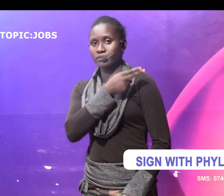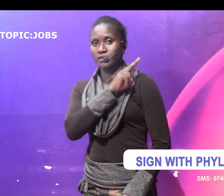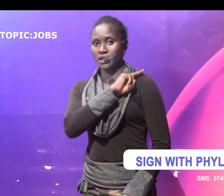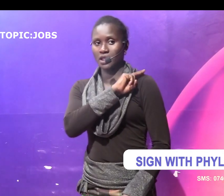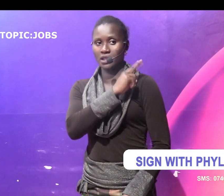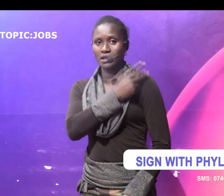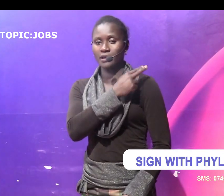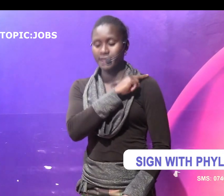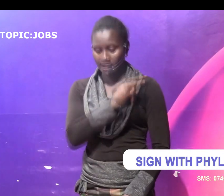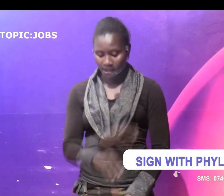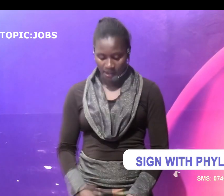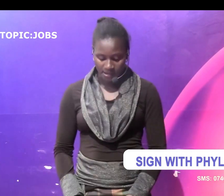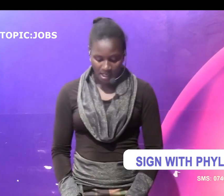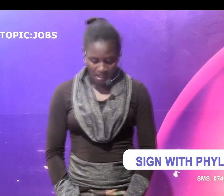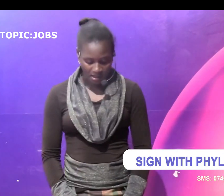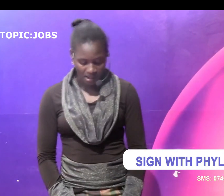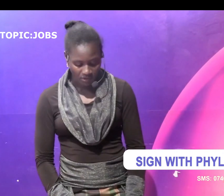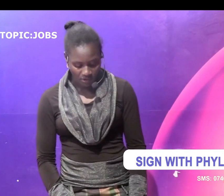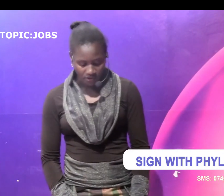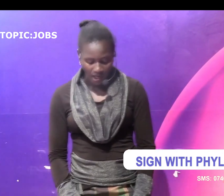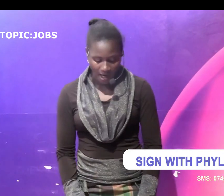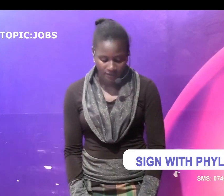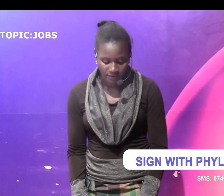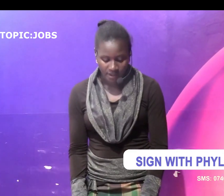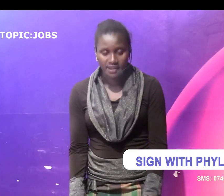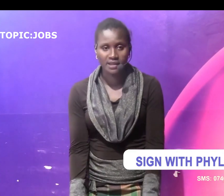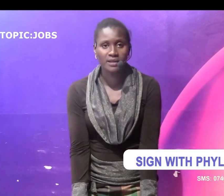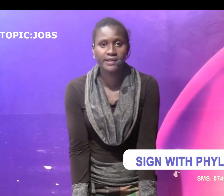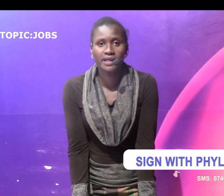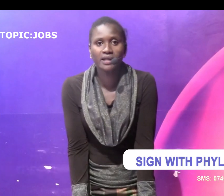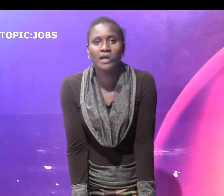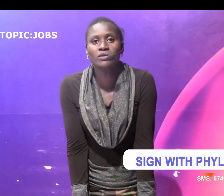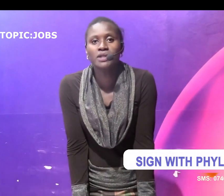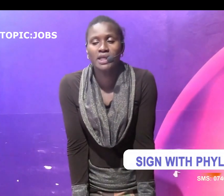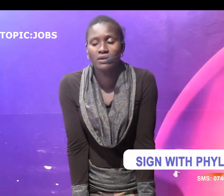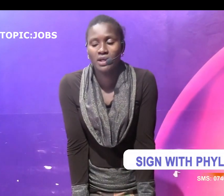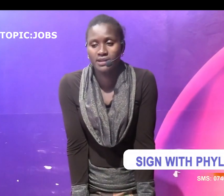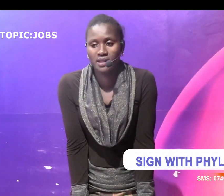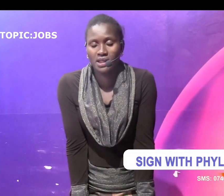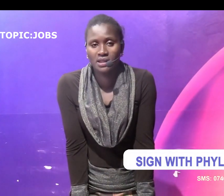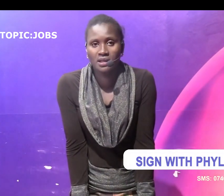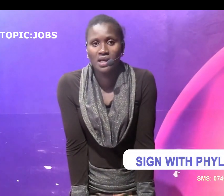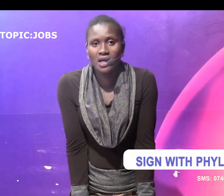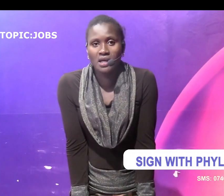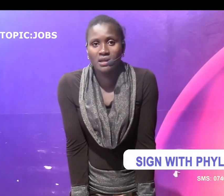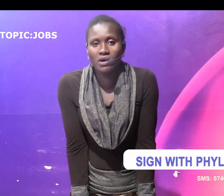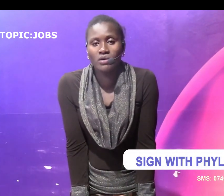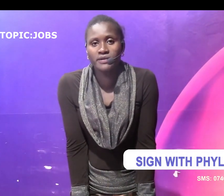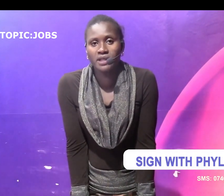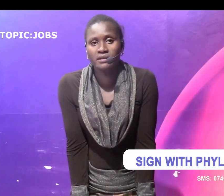captain, captain, like this. And then we also have secretary. How do we sign the word secretary? And the work of secretary is